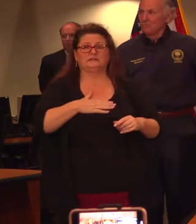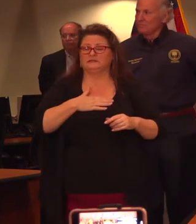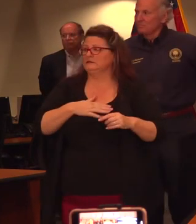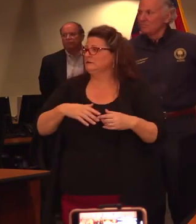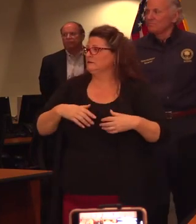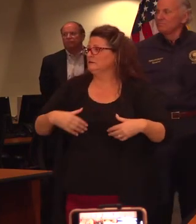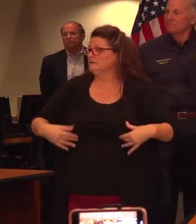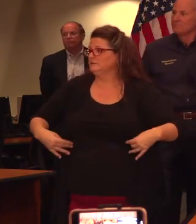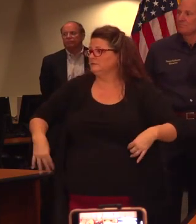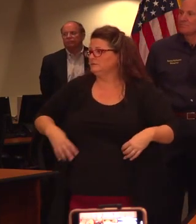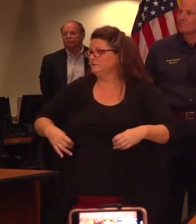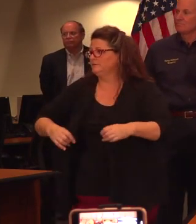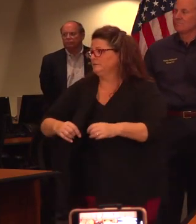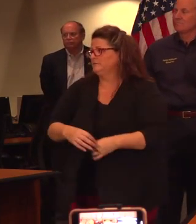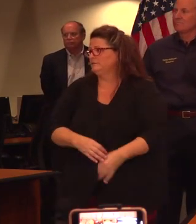How are y'all trying to,